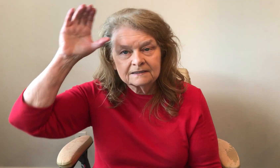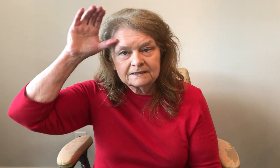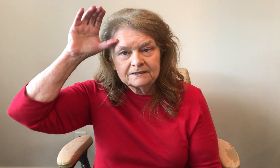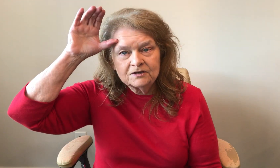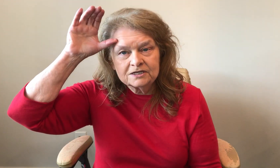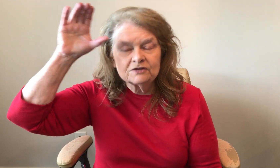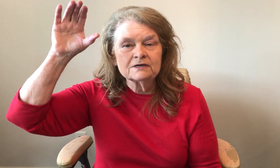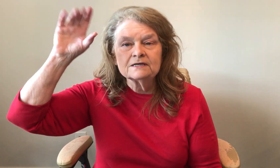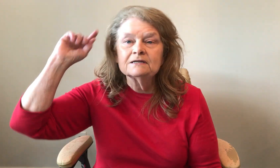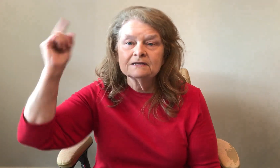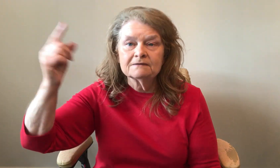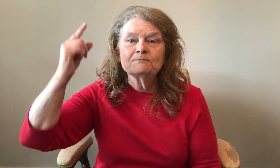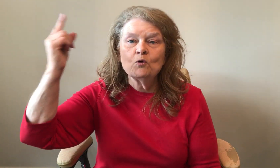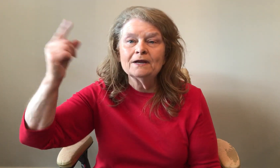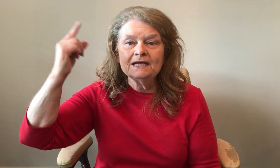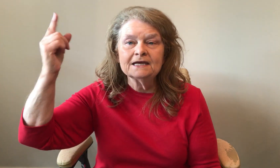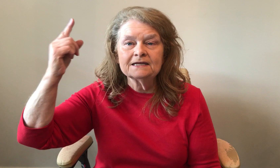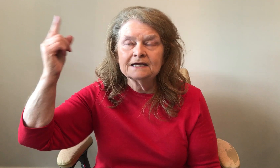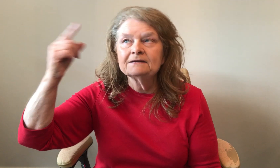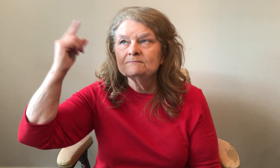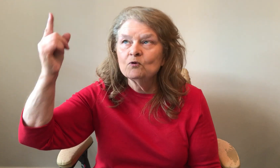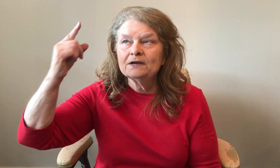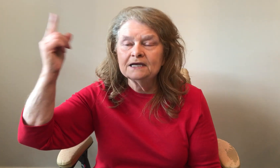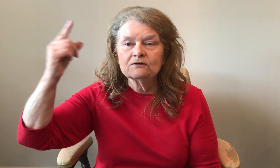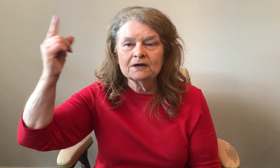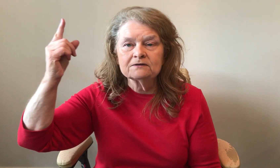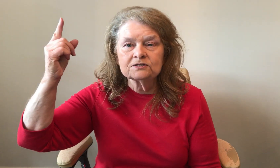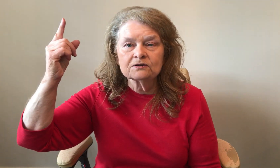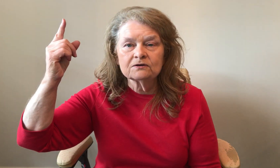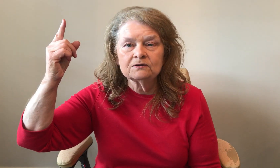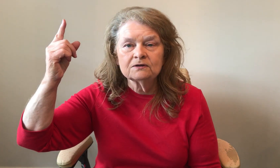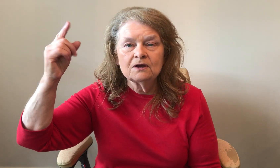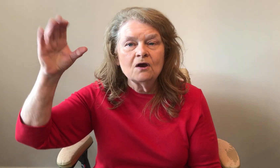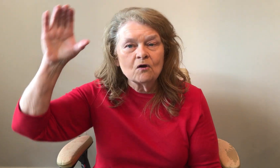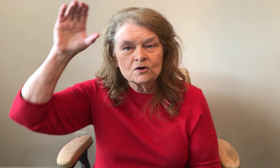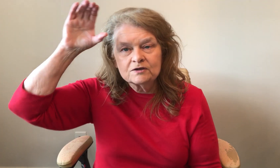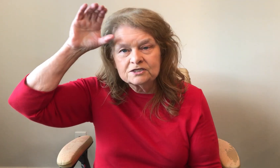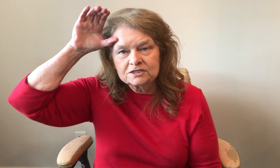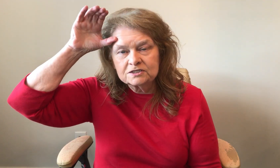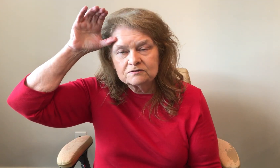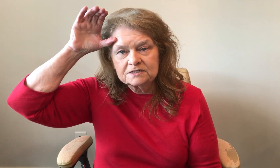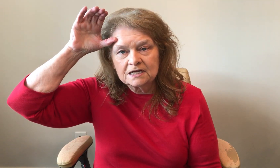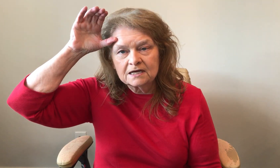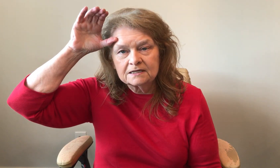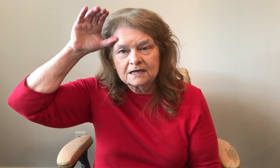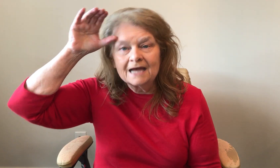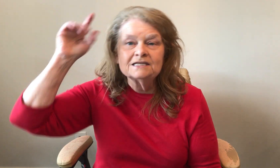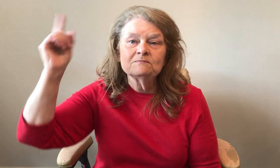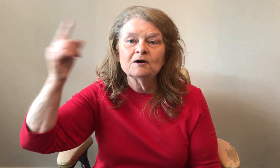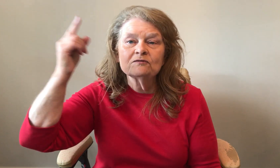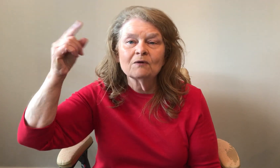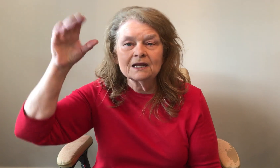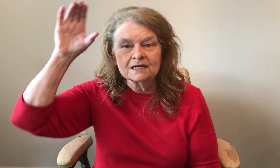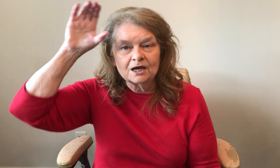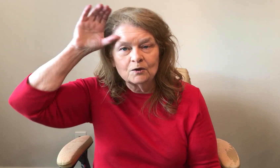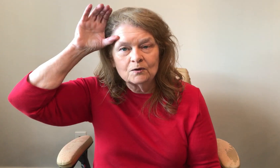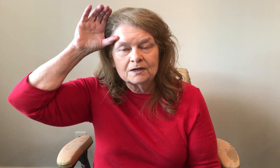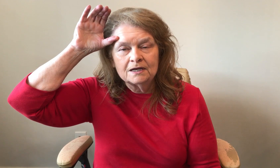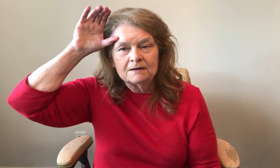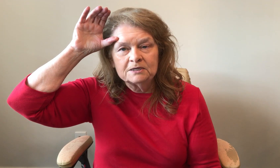you could do it pointing and pointing in a round circle, or you could just do sun. I did both a while ago, but you